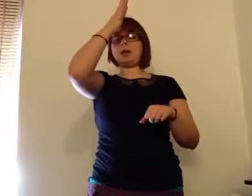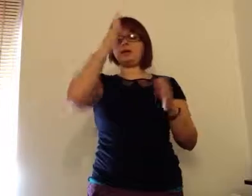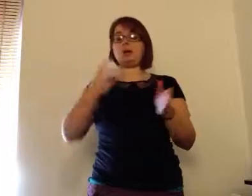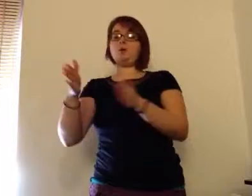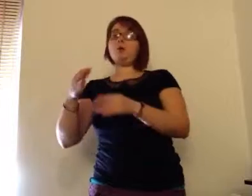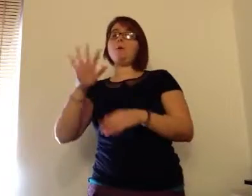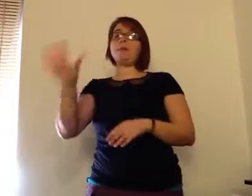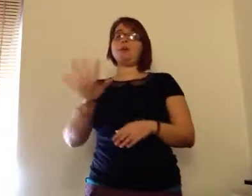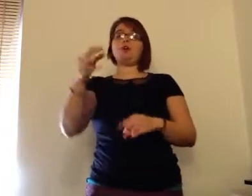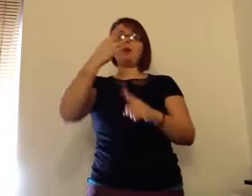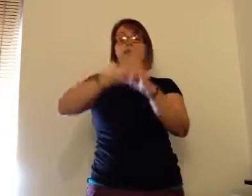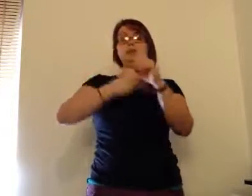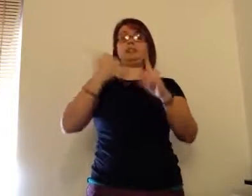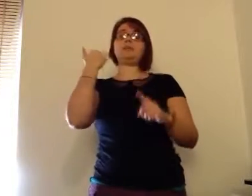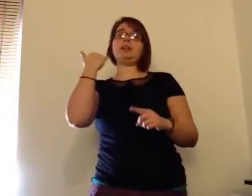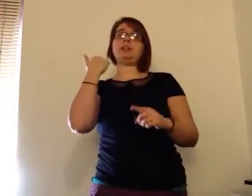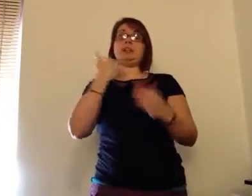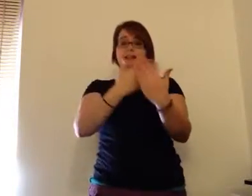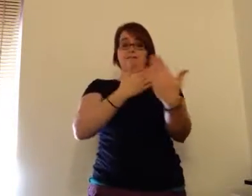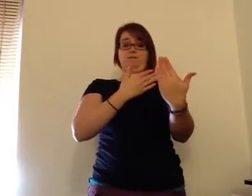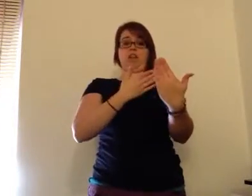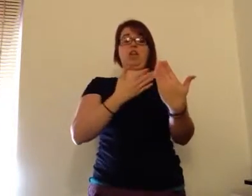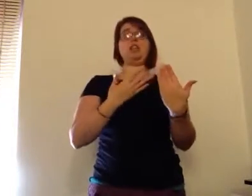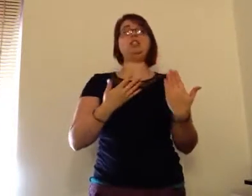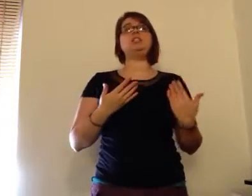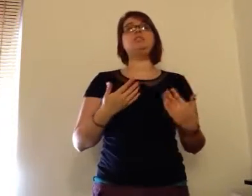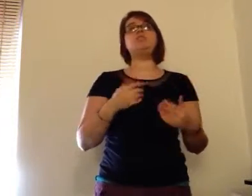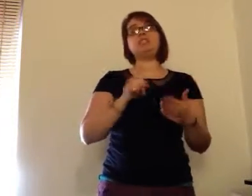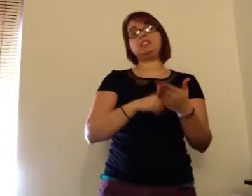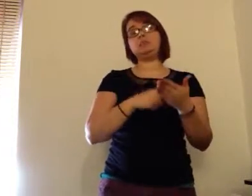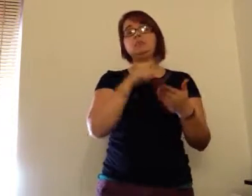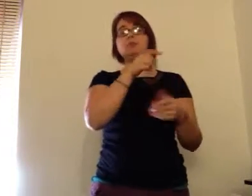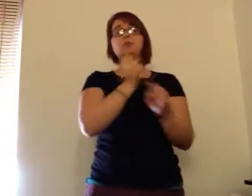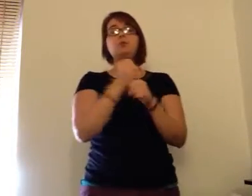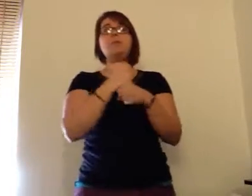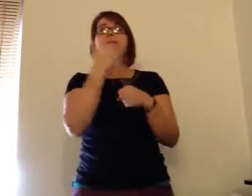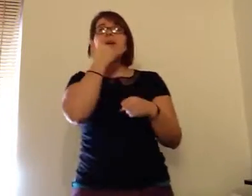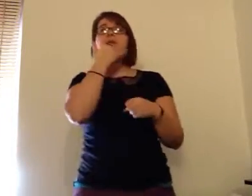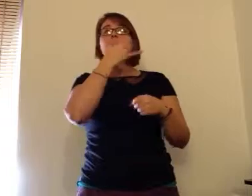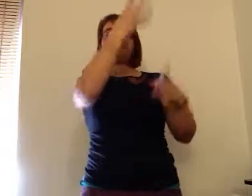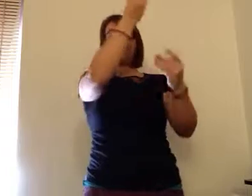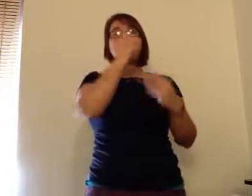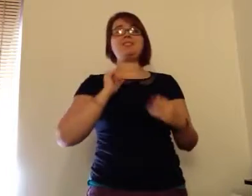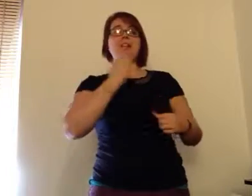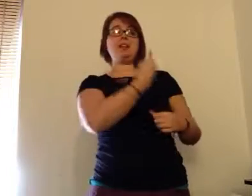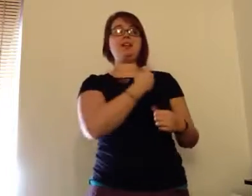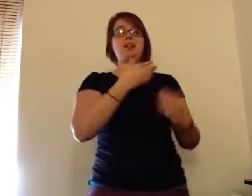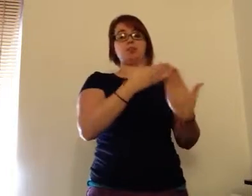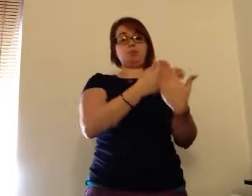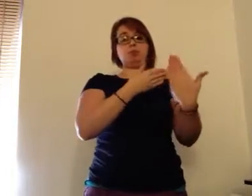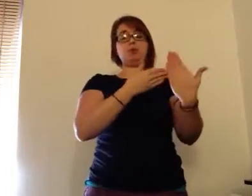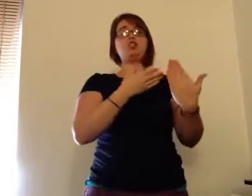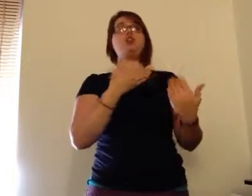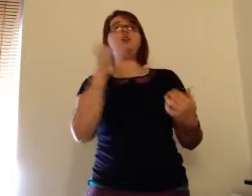around six months in advance. Sometimes he would make the mistake of telling us prematurely and then if money fell